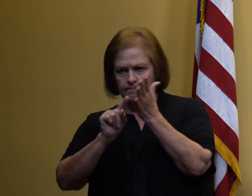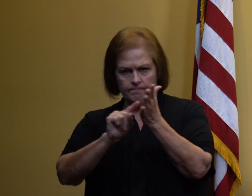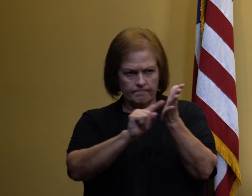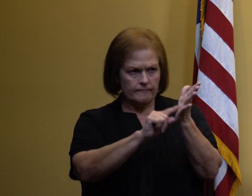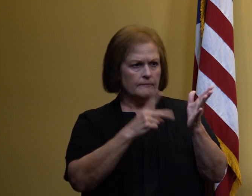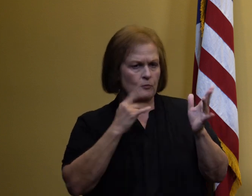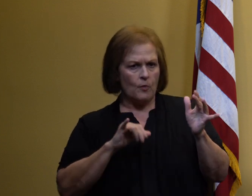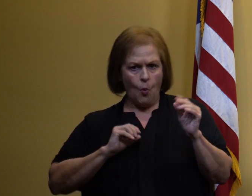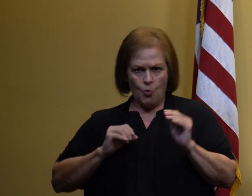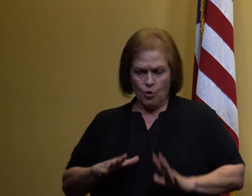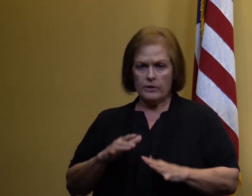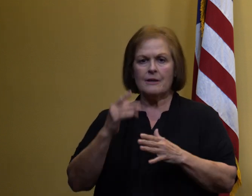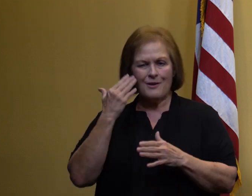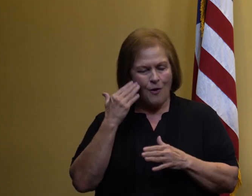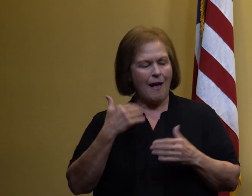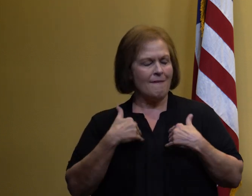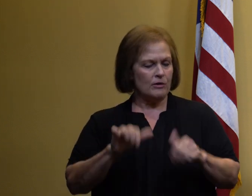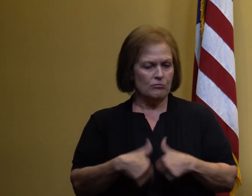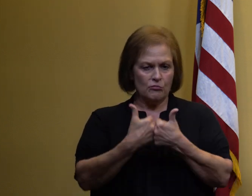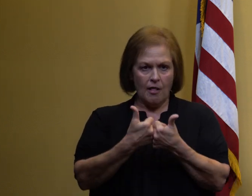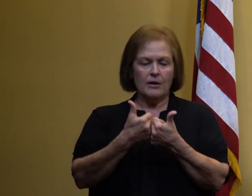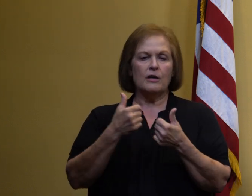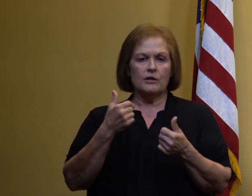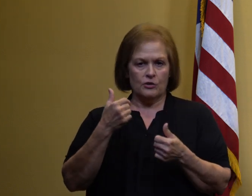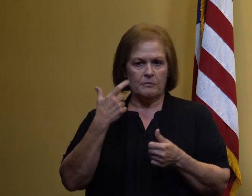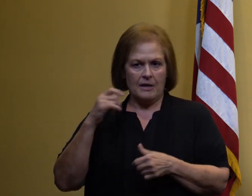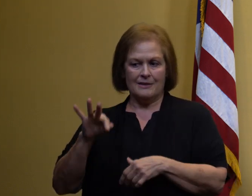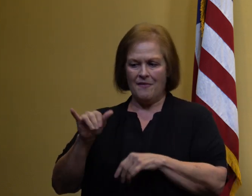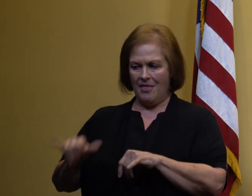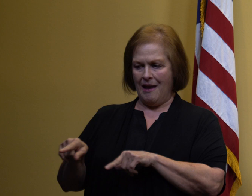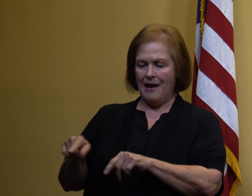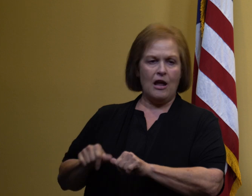ownership, but there are more challenges relative to this site.